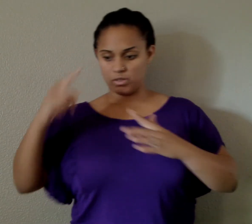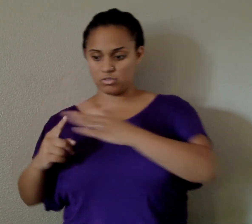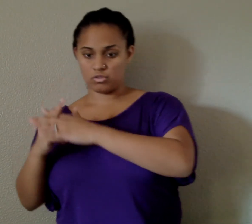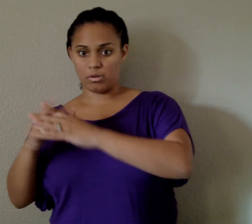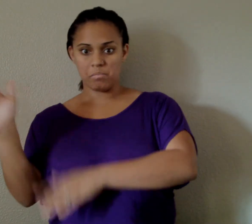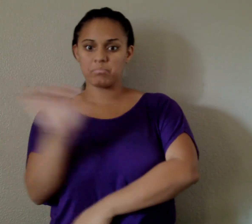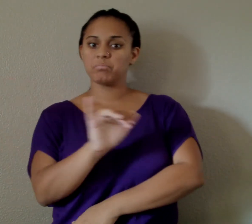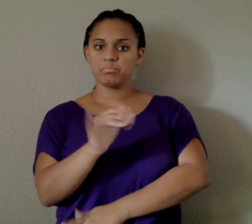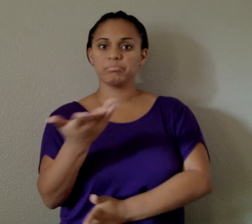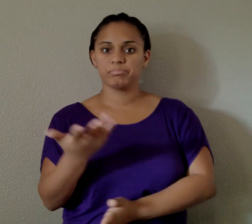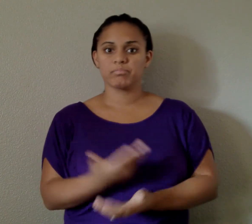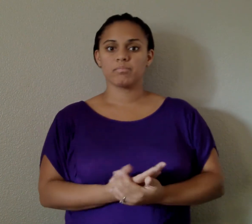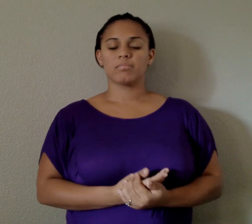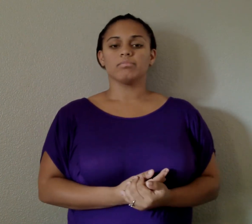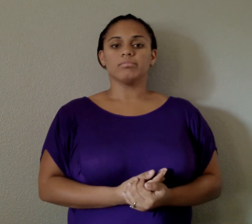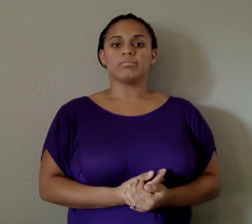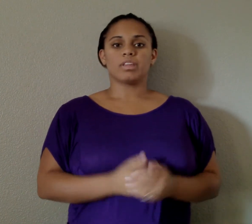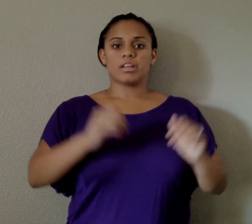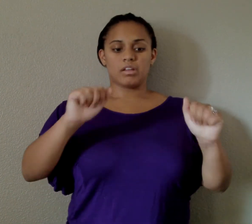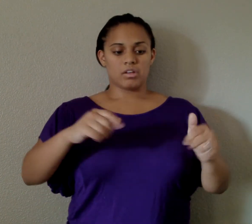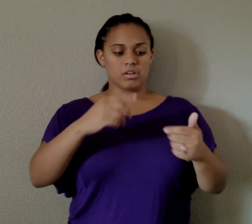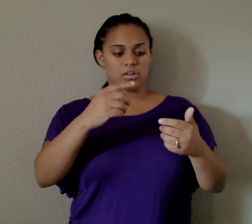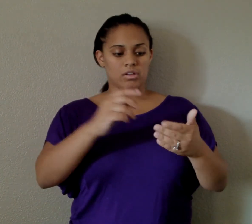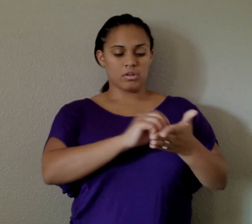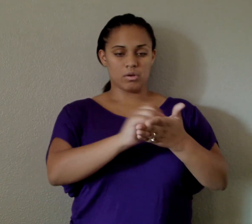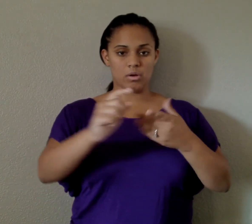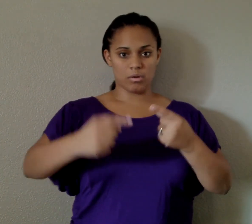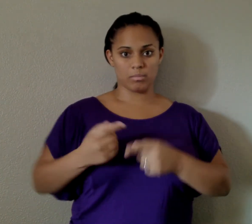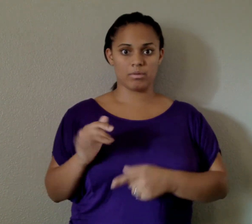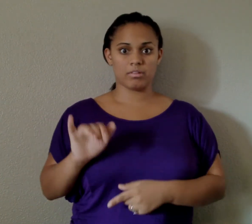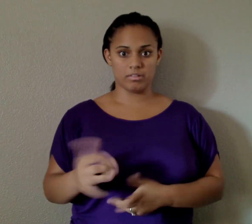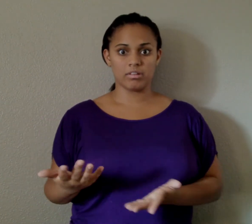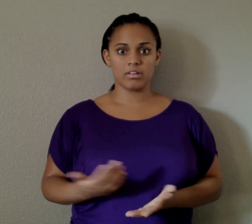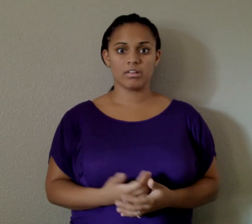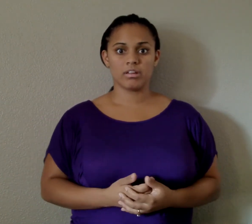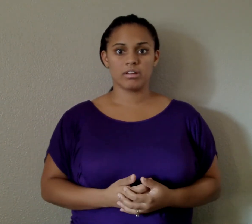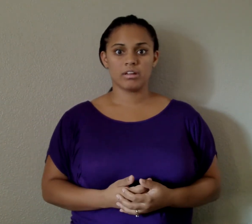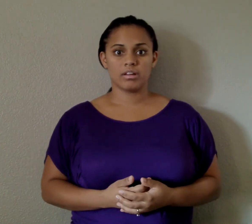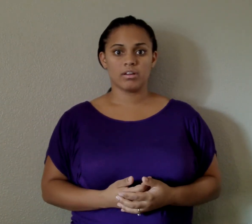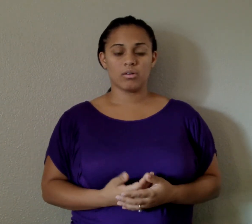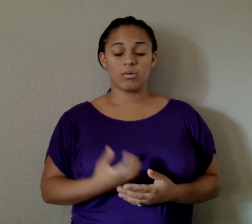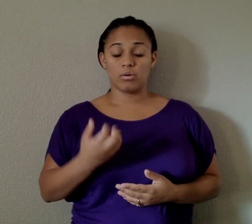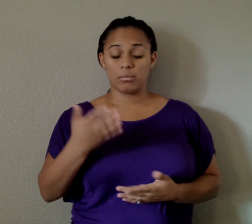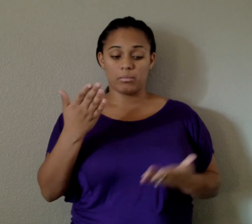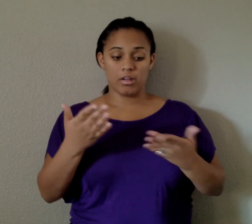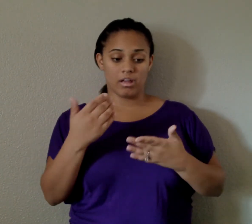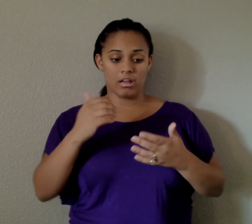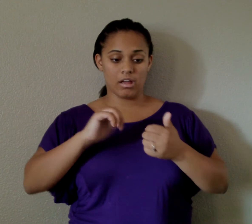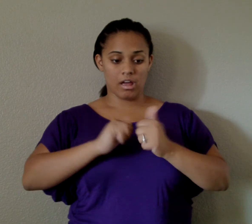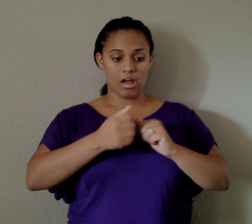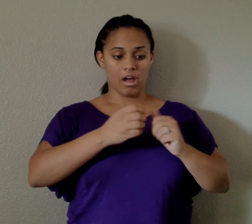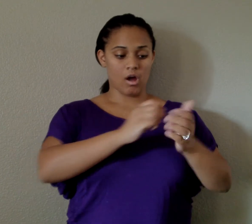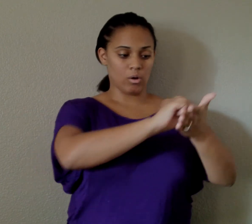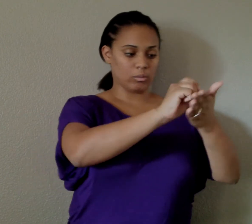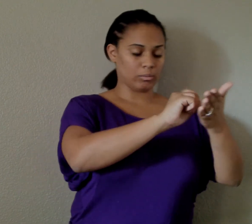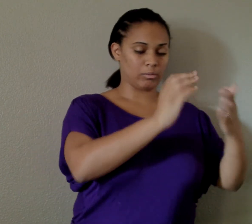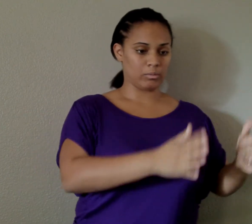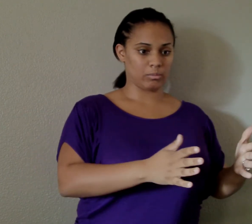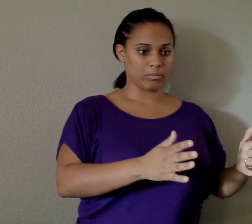discourse communities and how writers respond to each other, and how writers are writing to create a body of knowledge, and then they become